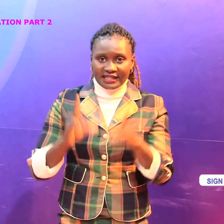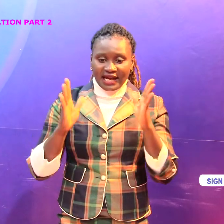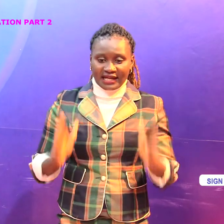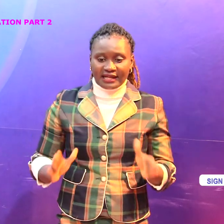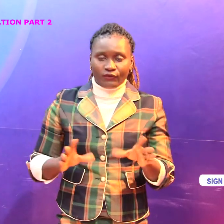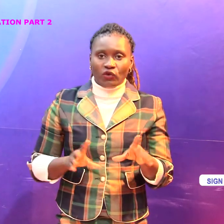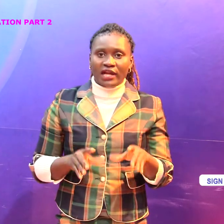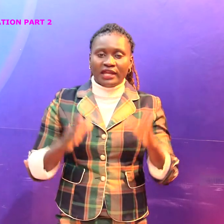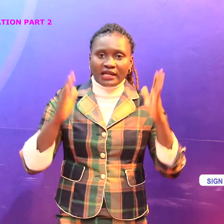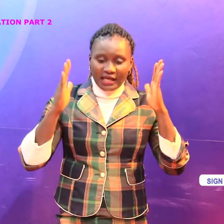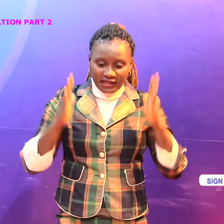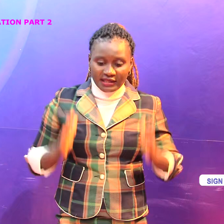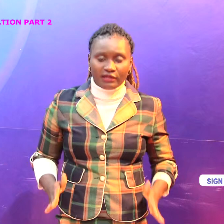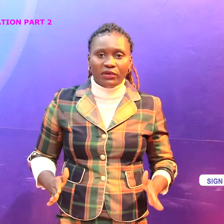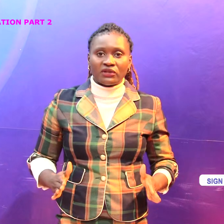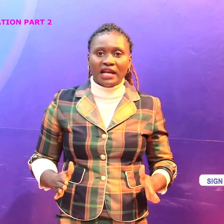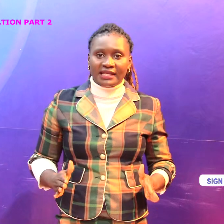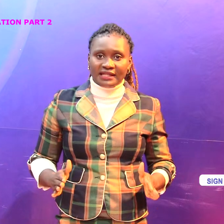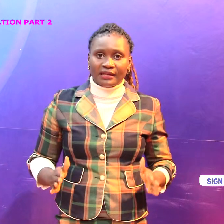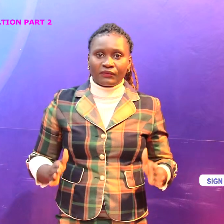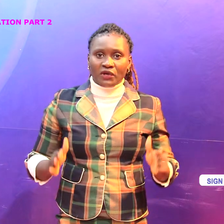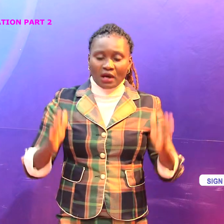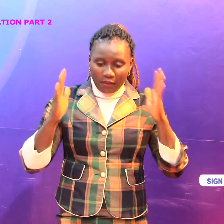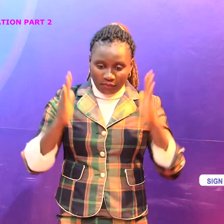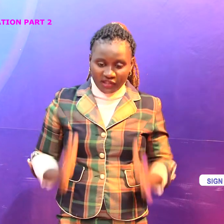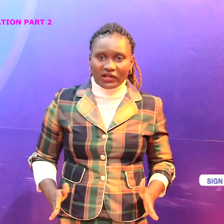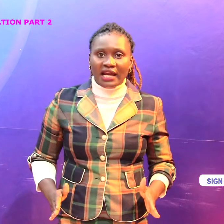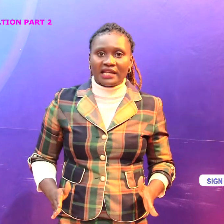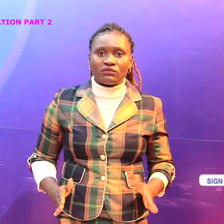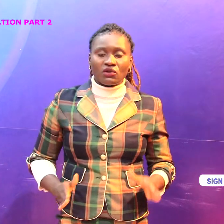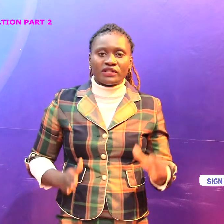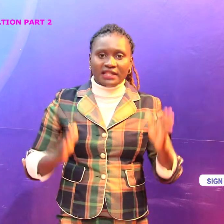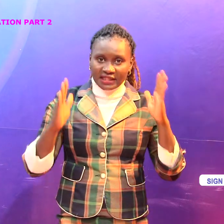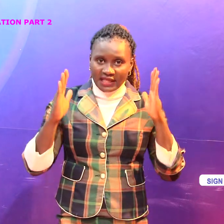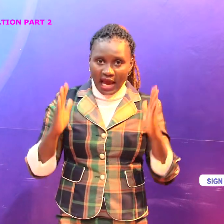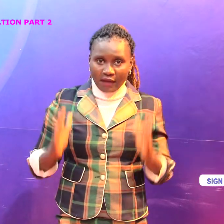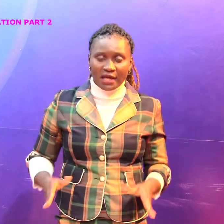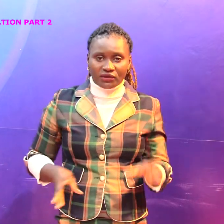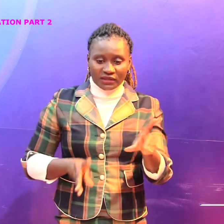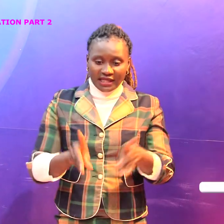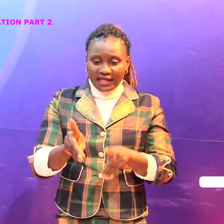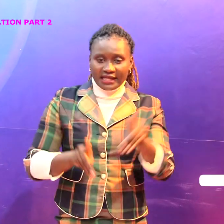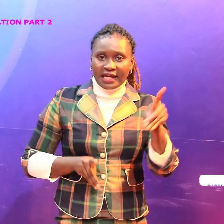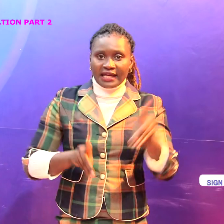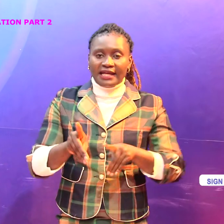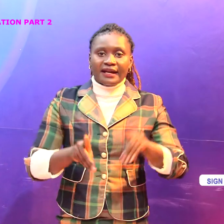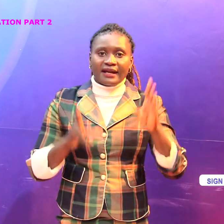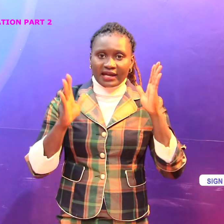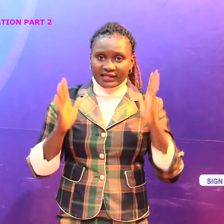director. And then this is personalizing. Personalized because it is a person. Director.